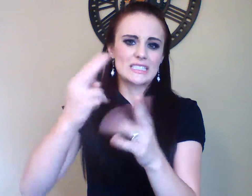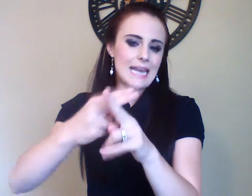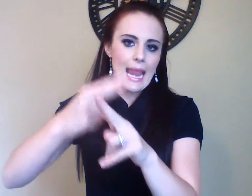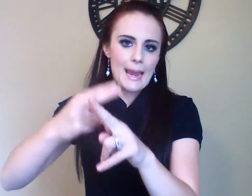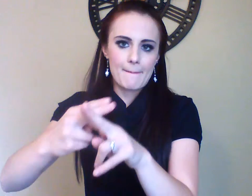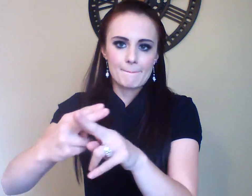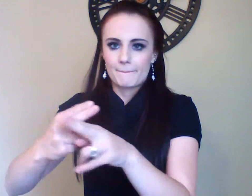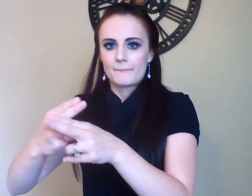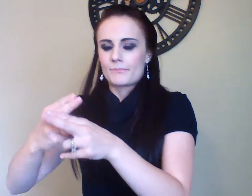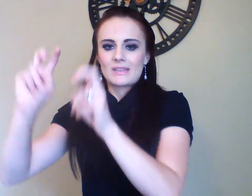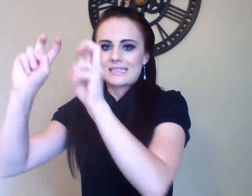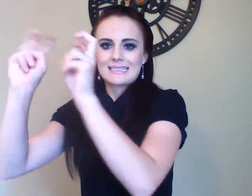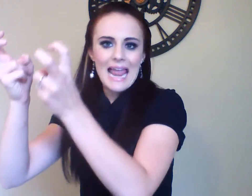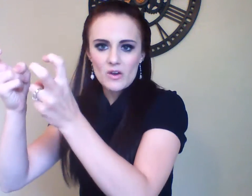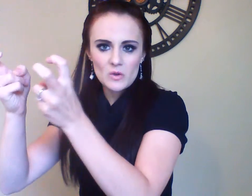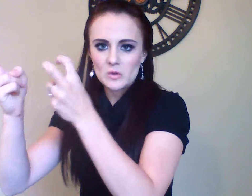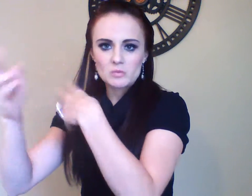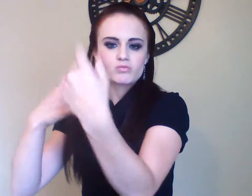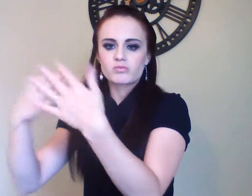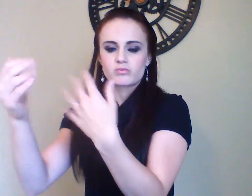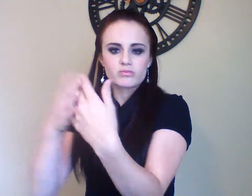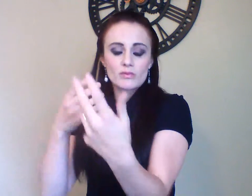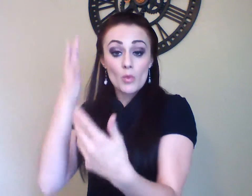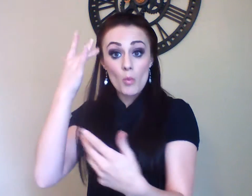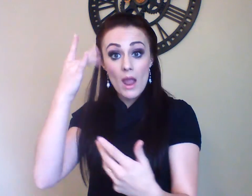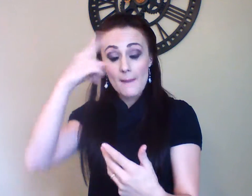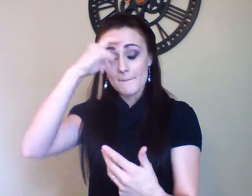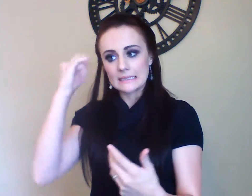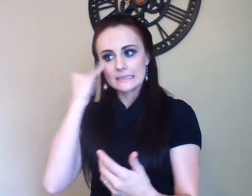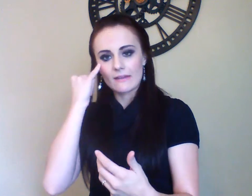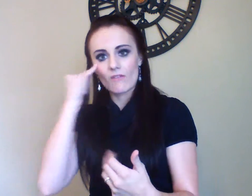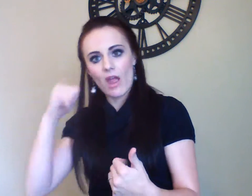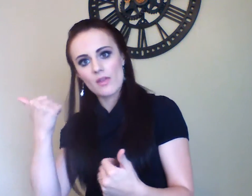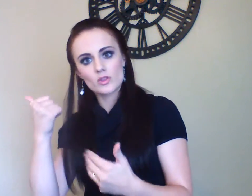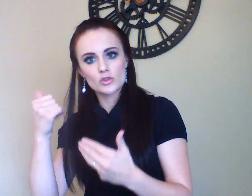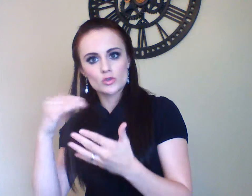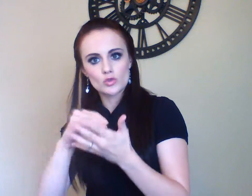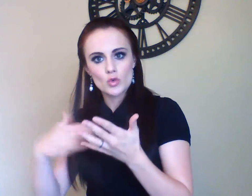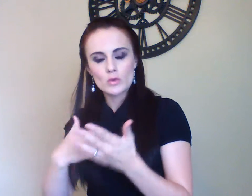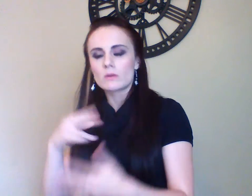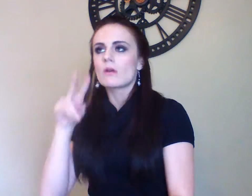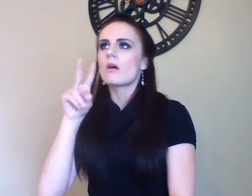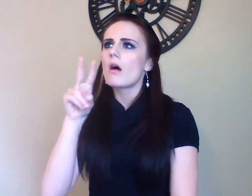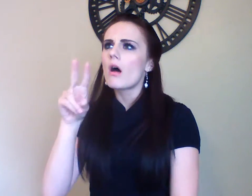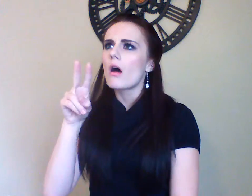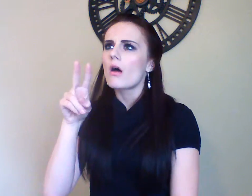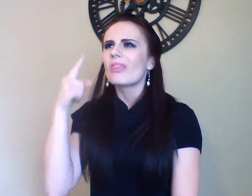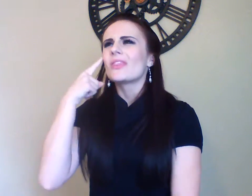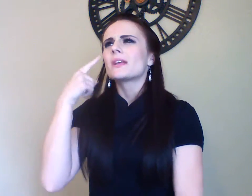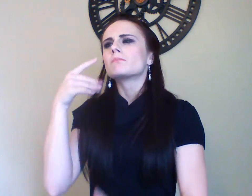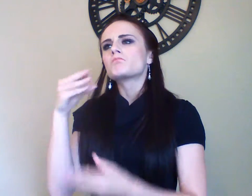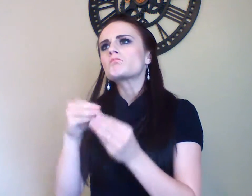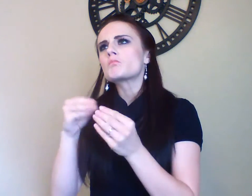article, because often students see a topic and then they decide they want to work on that topic. So there's a little information sharing in the beginning.